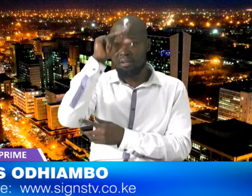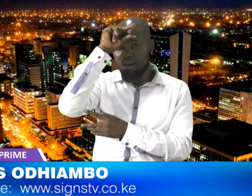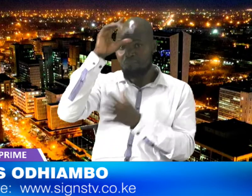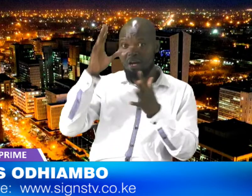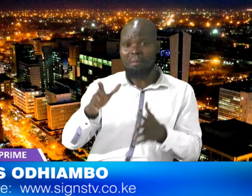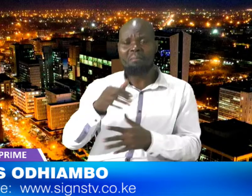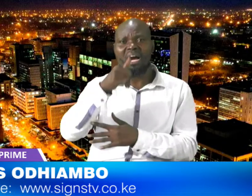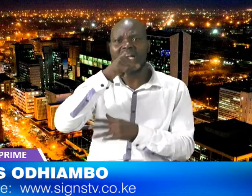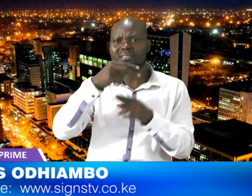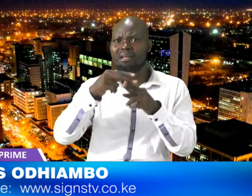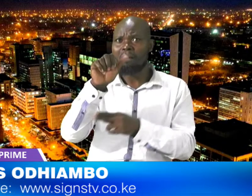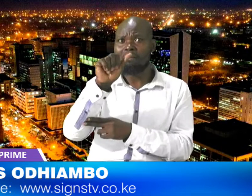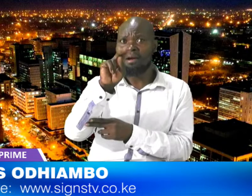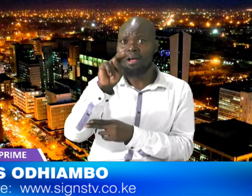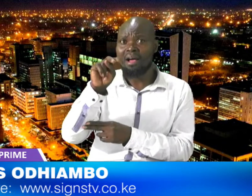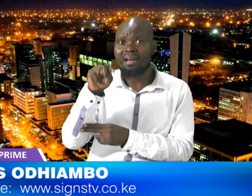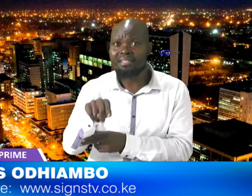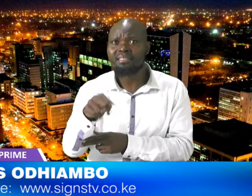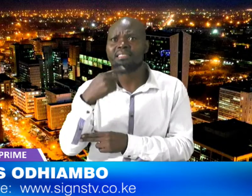fresh produce.